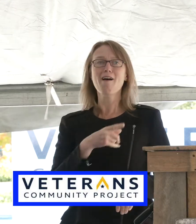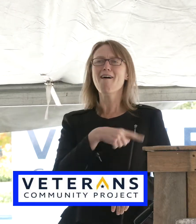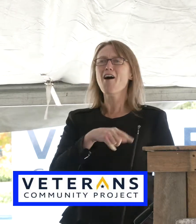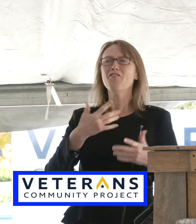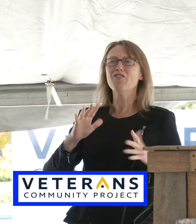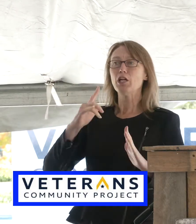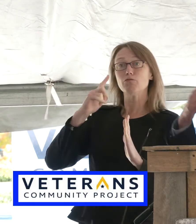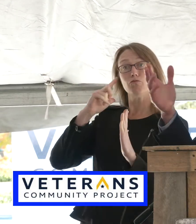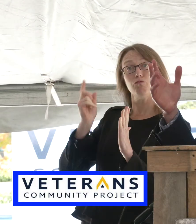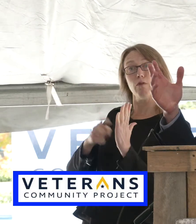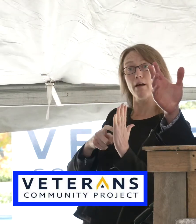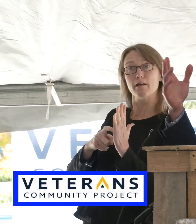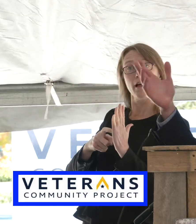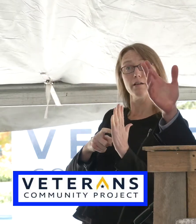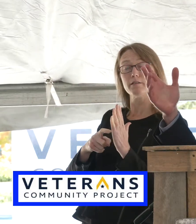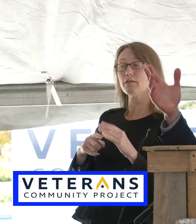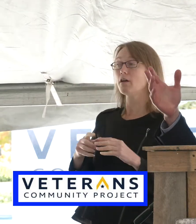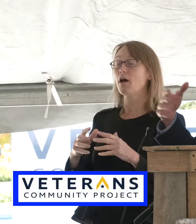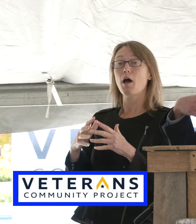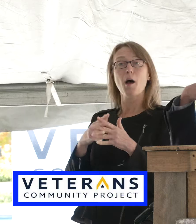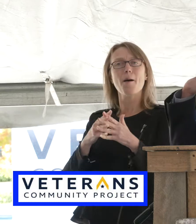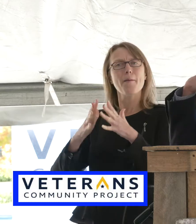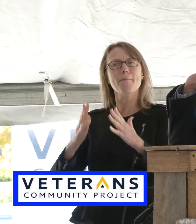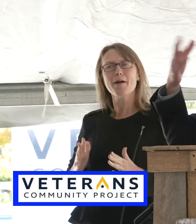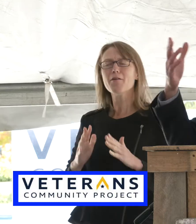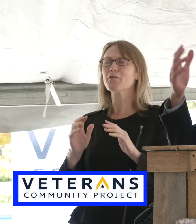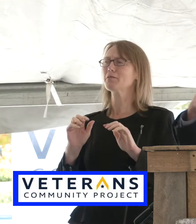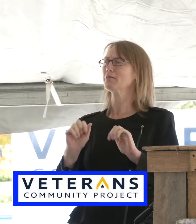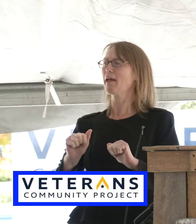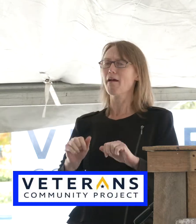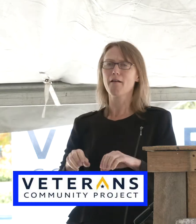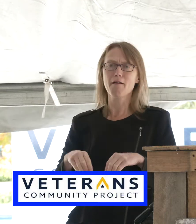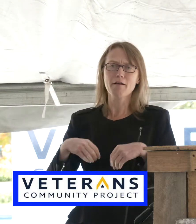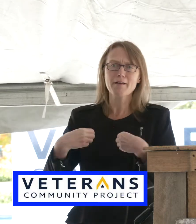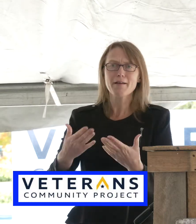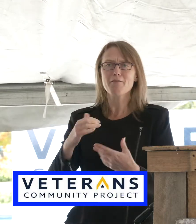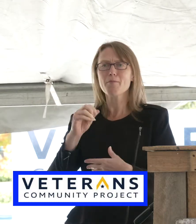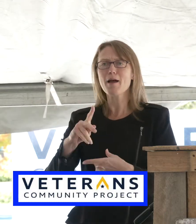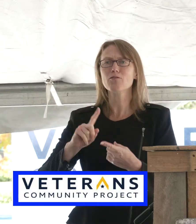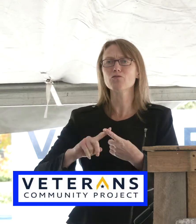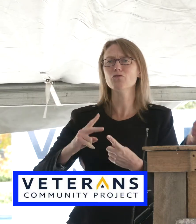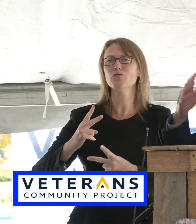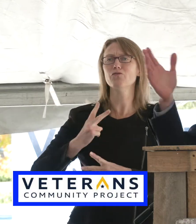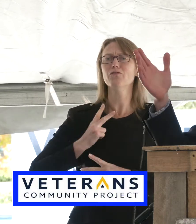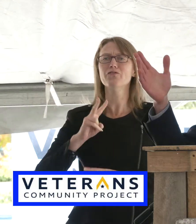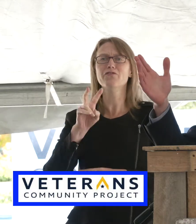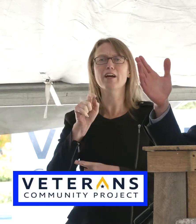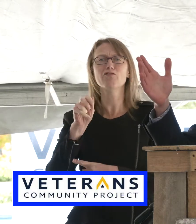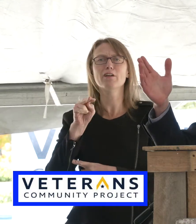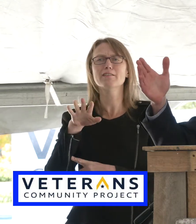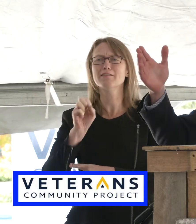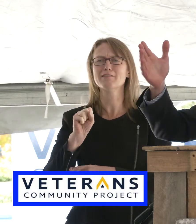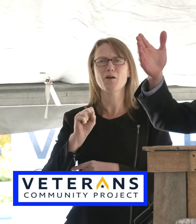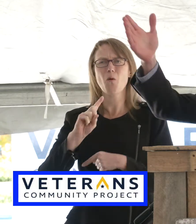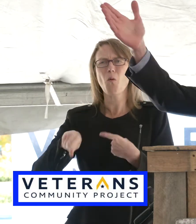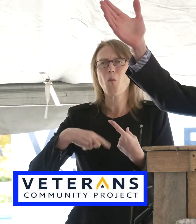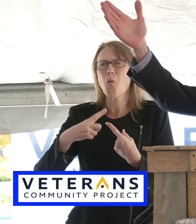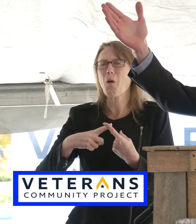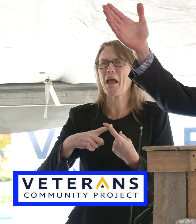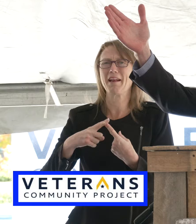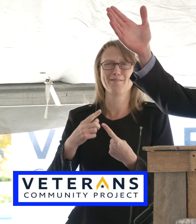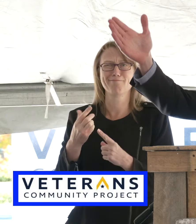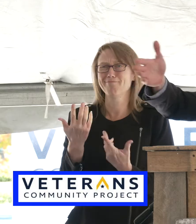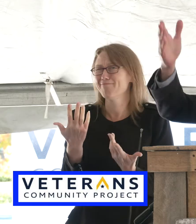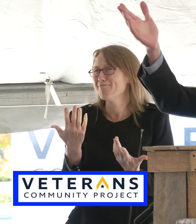an opportunity to do something for veterans or to in any way give back to veterans when they're like at a ball game, for instance, and somebody is put